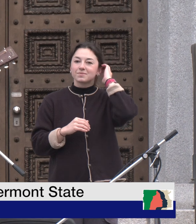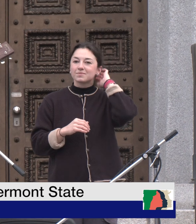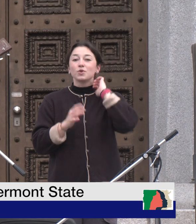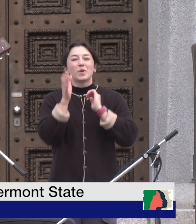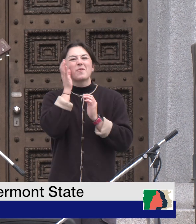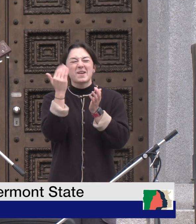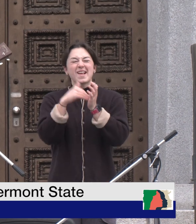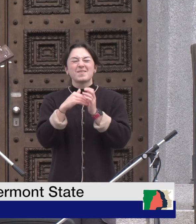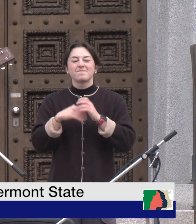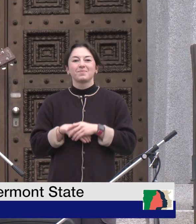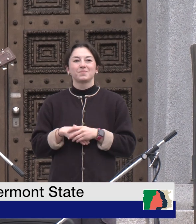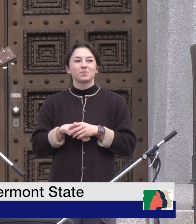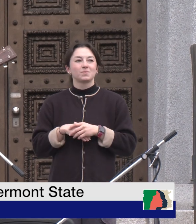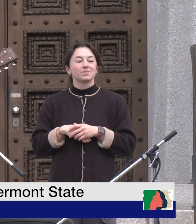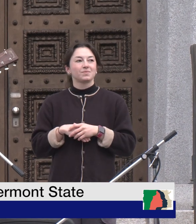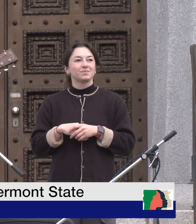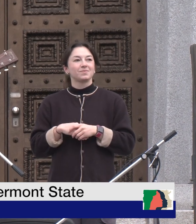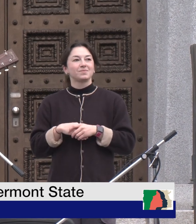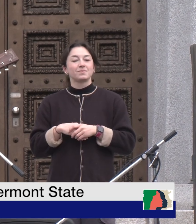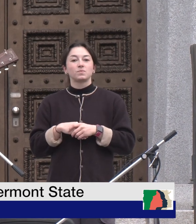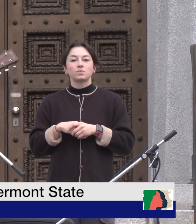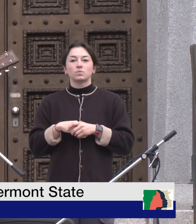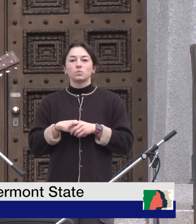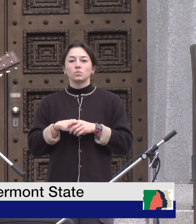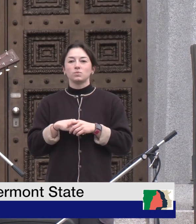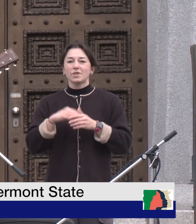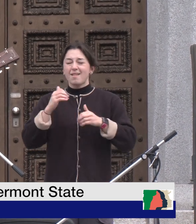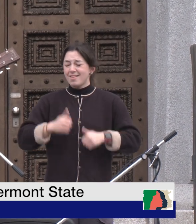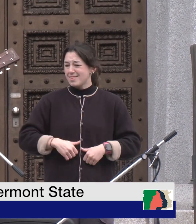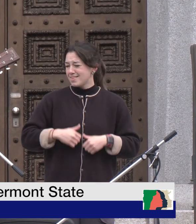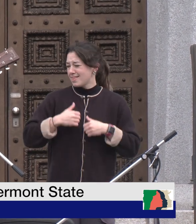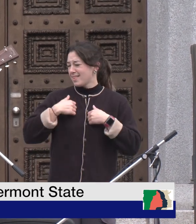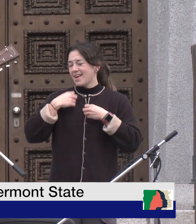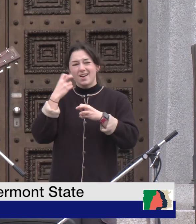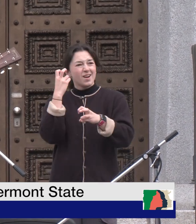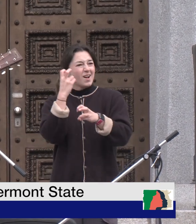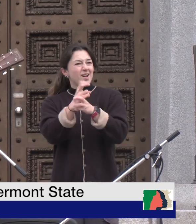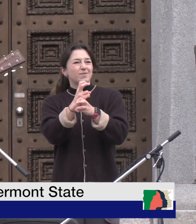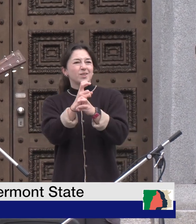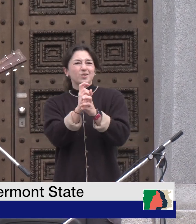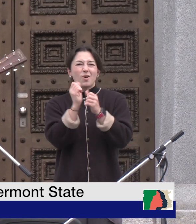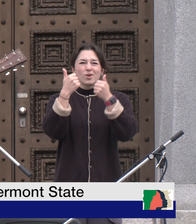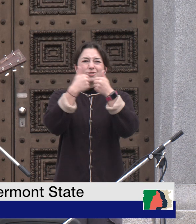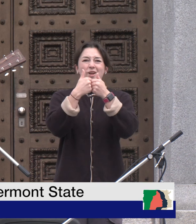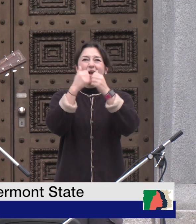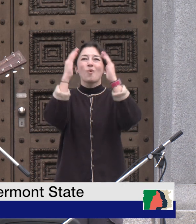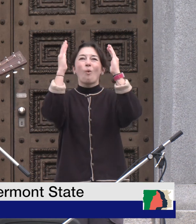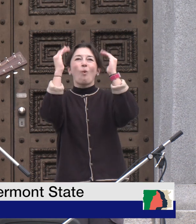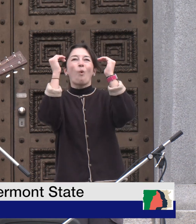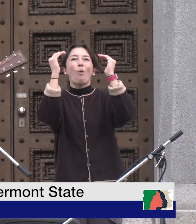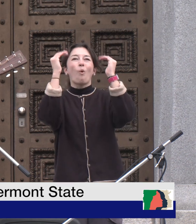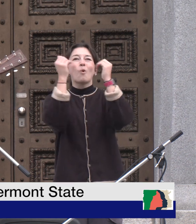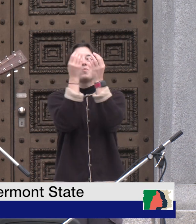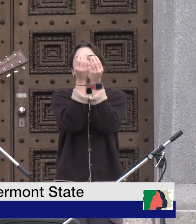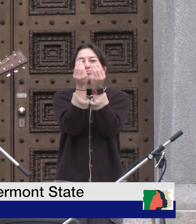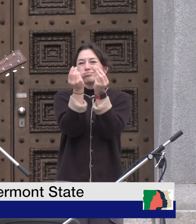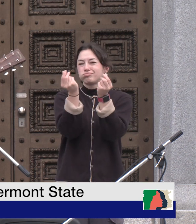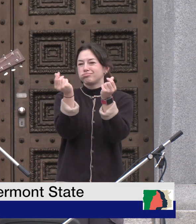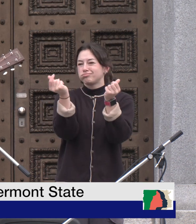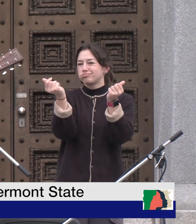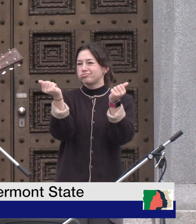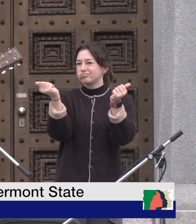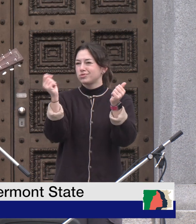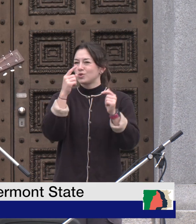times. When the storm is rolling in and our hopes start to fade, that's when